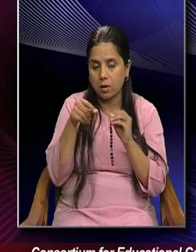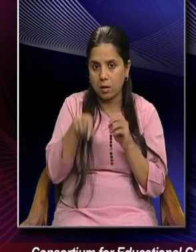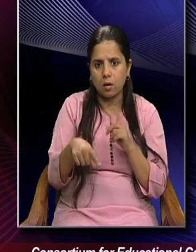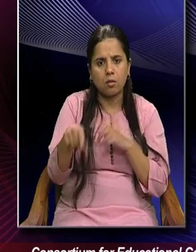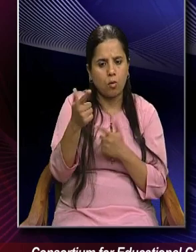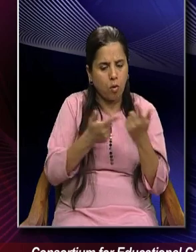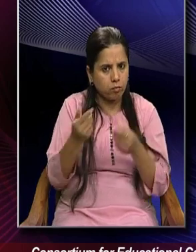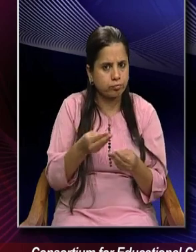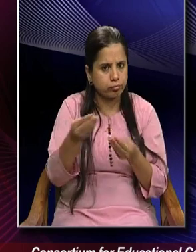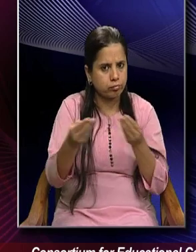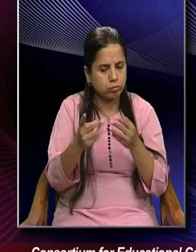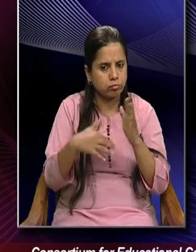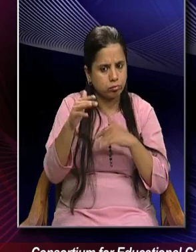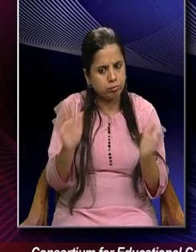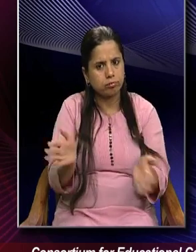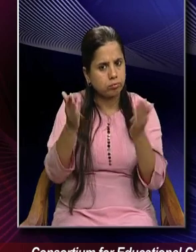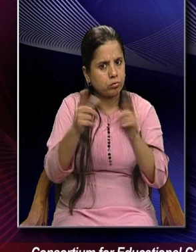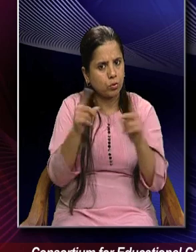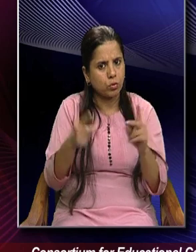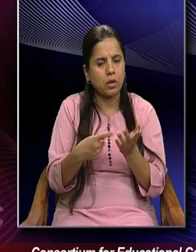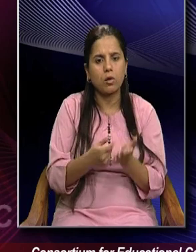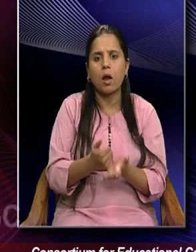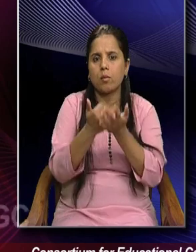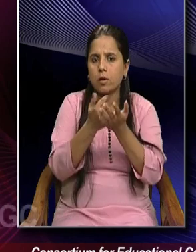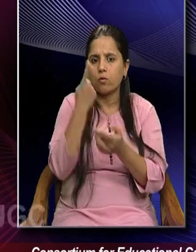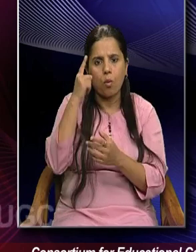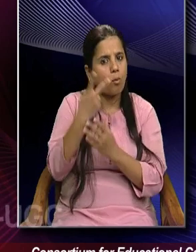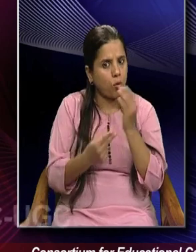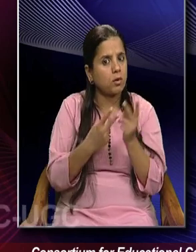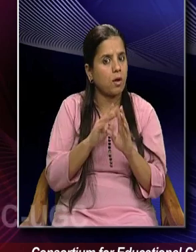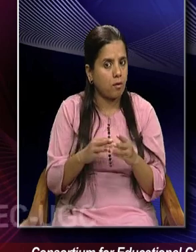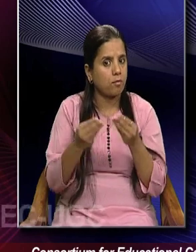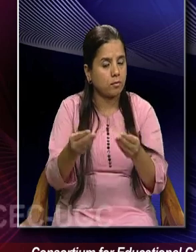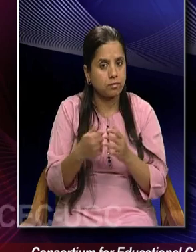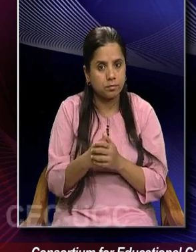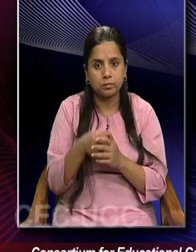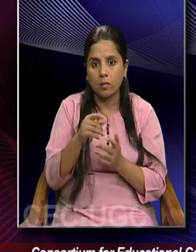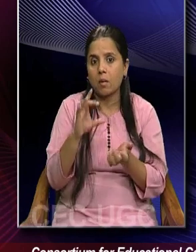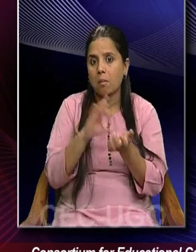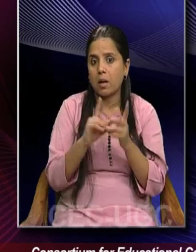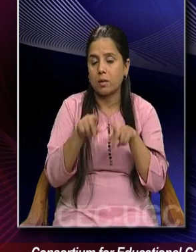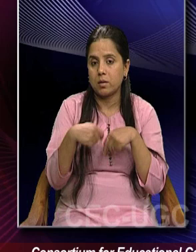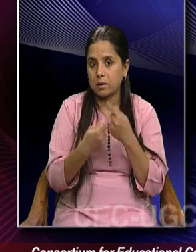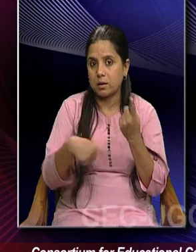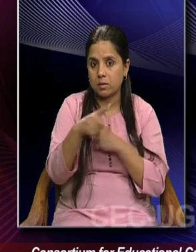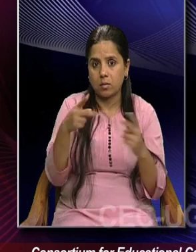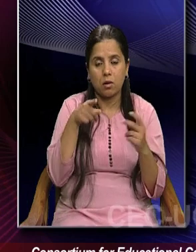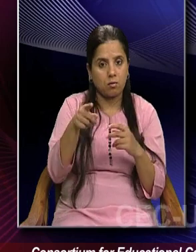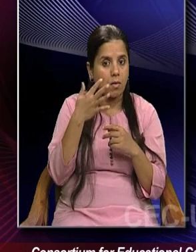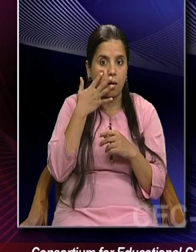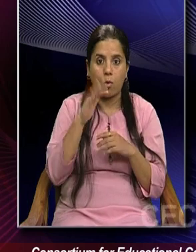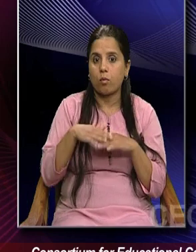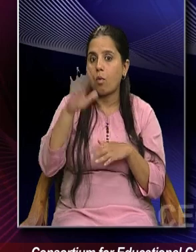loans and grants for reconstructions and rehabilitation efforts. Medical teams are playing important